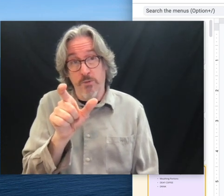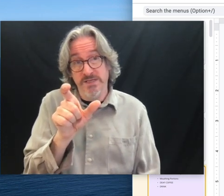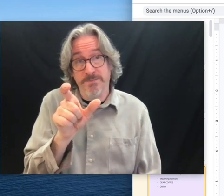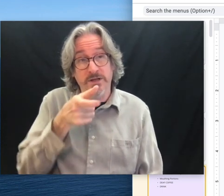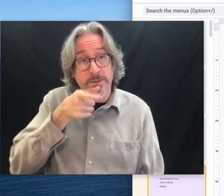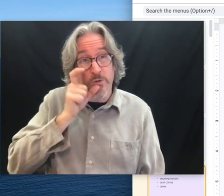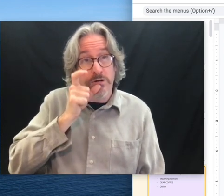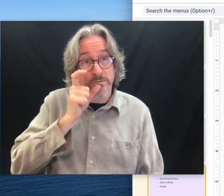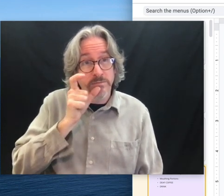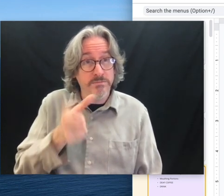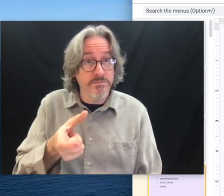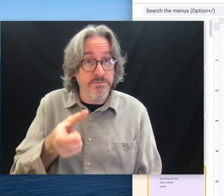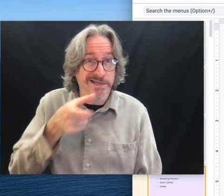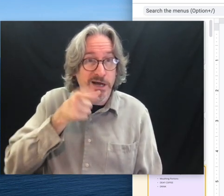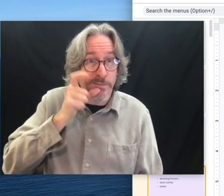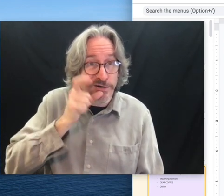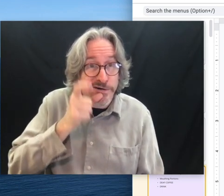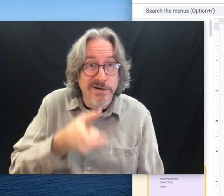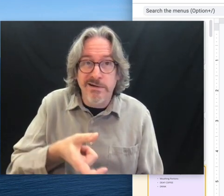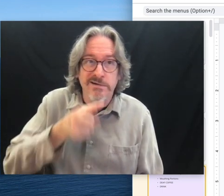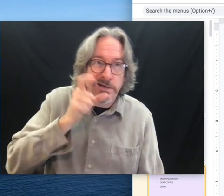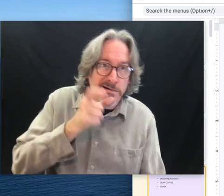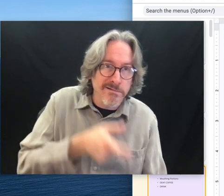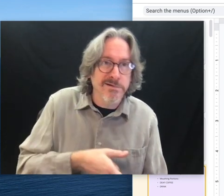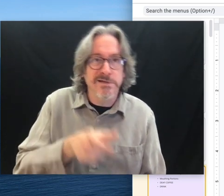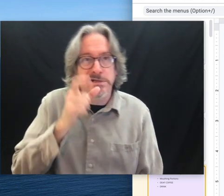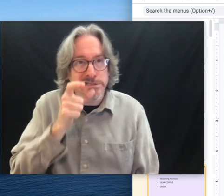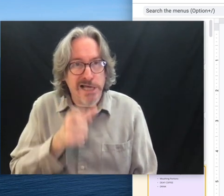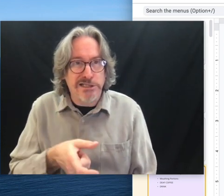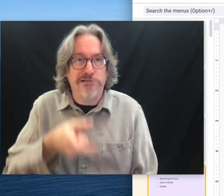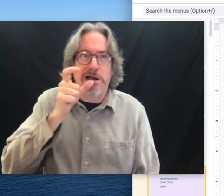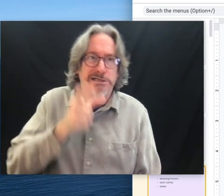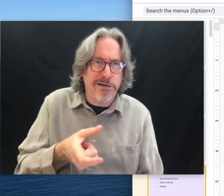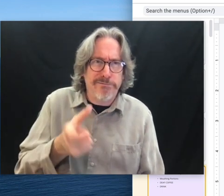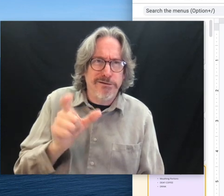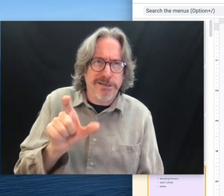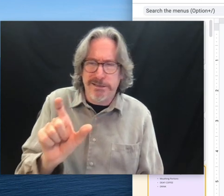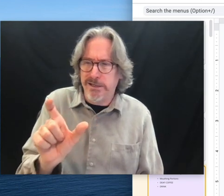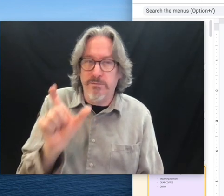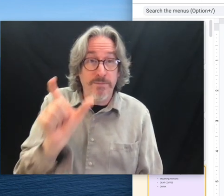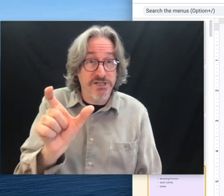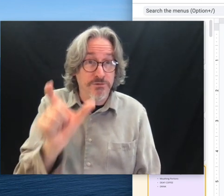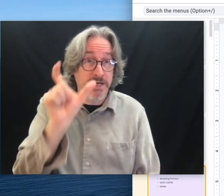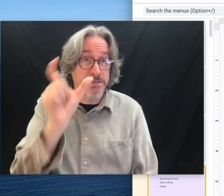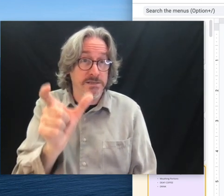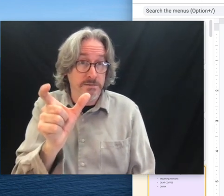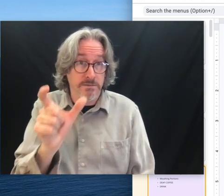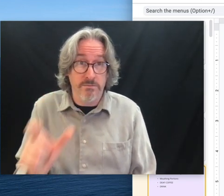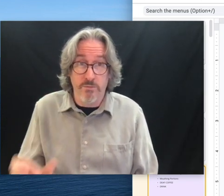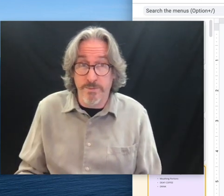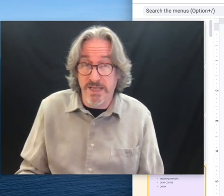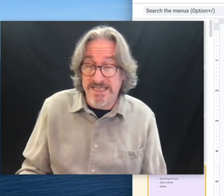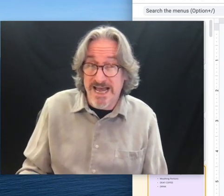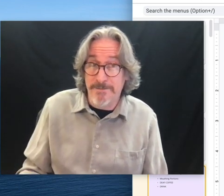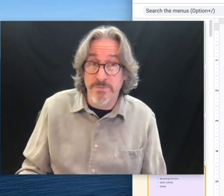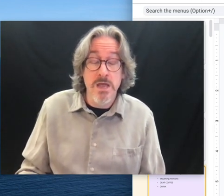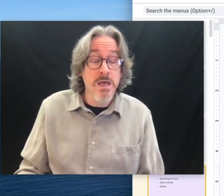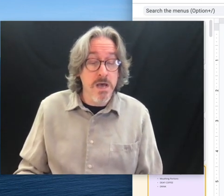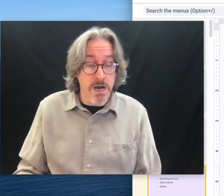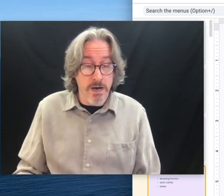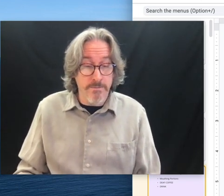it opens up a little bit more. A tumbler, scotch on the rocks, whatever you're drinking, mixed drinks would be like